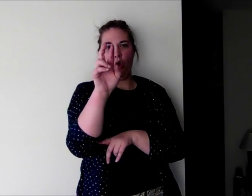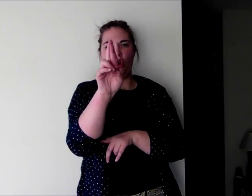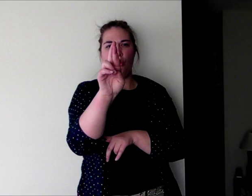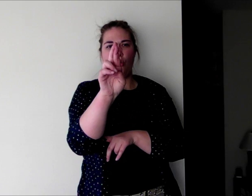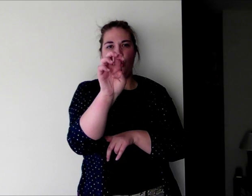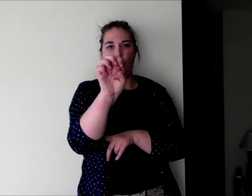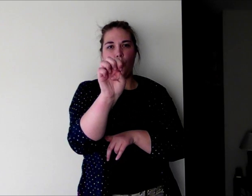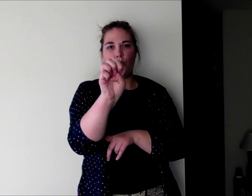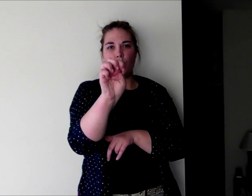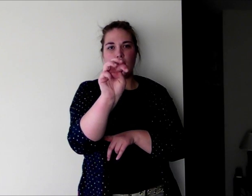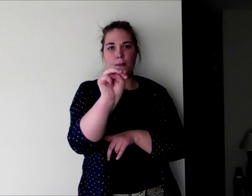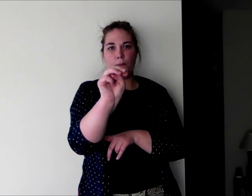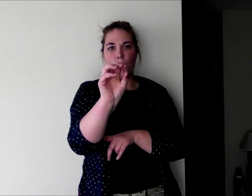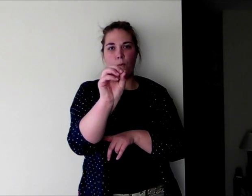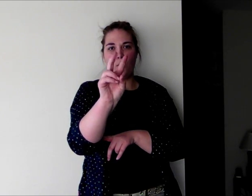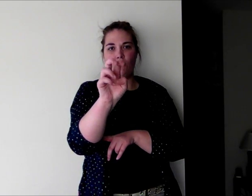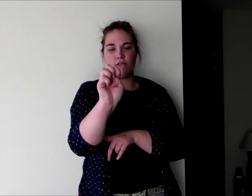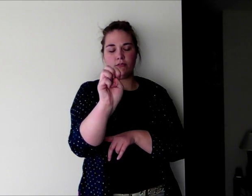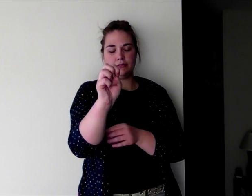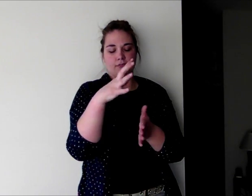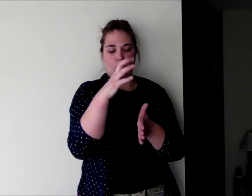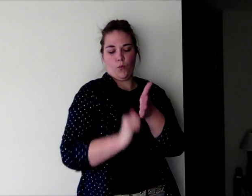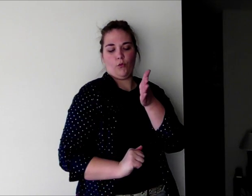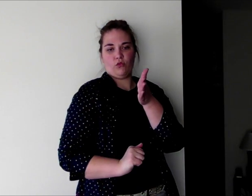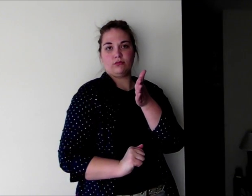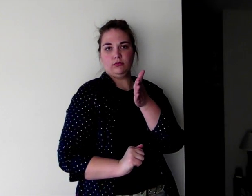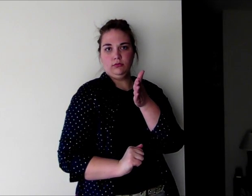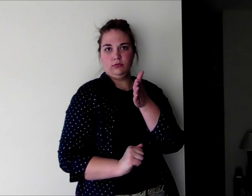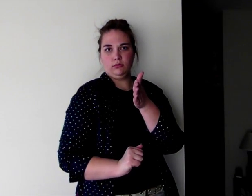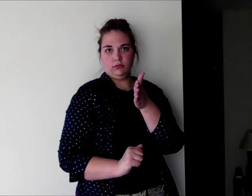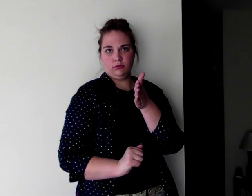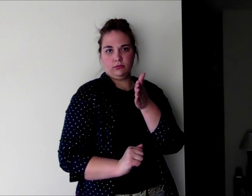It's the same sign as the sign for remove.